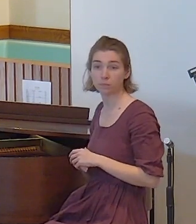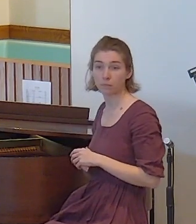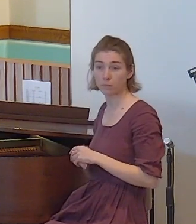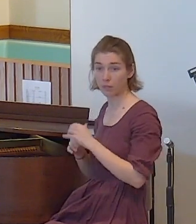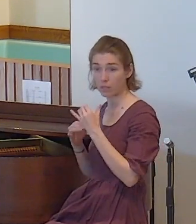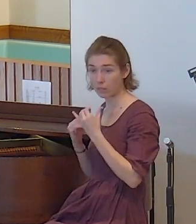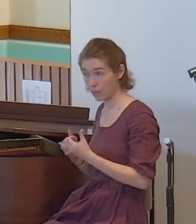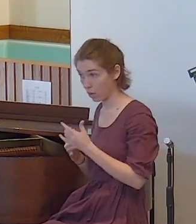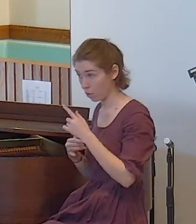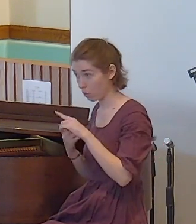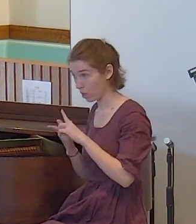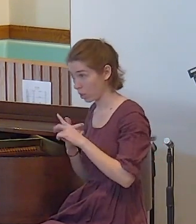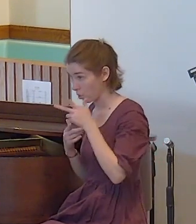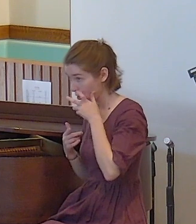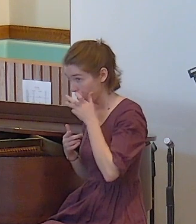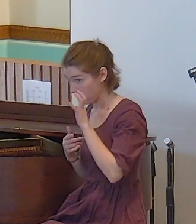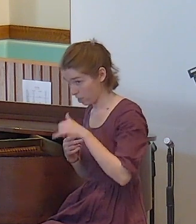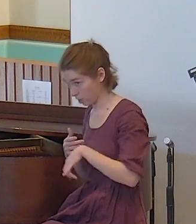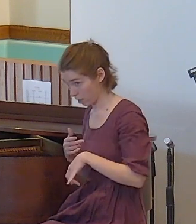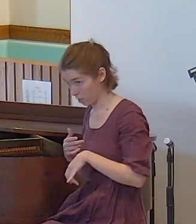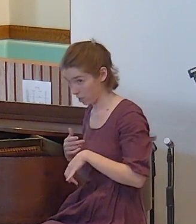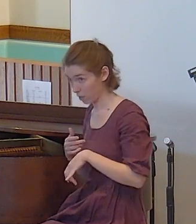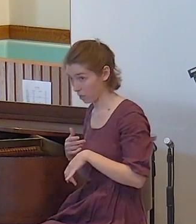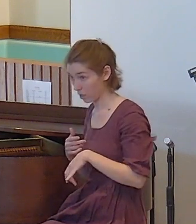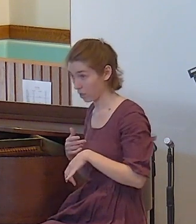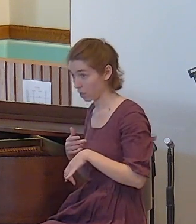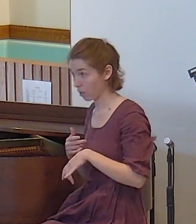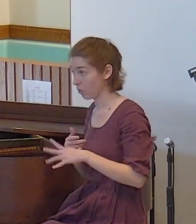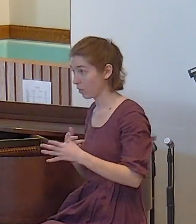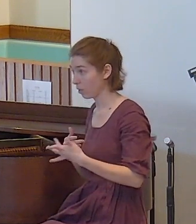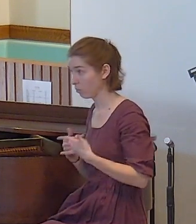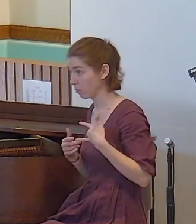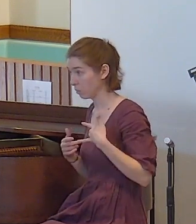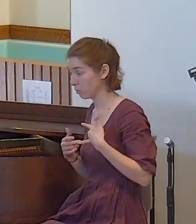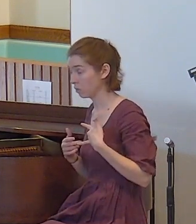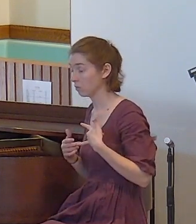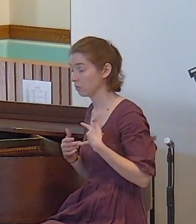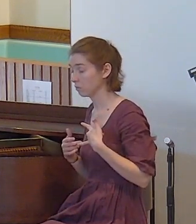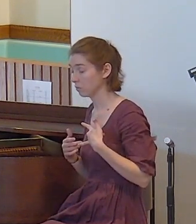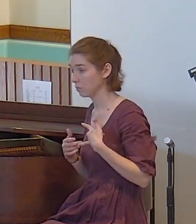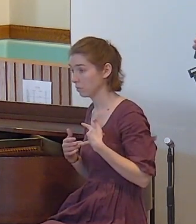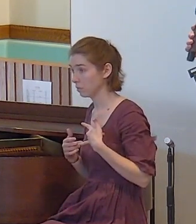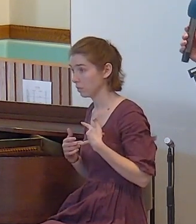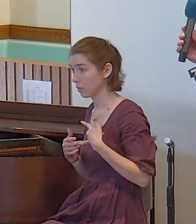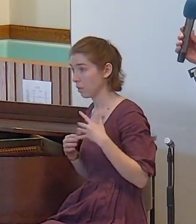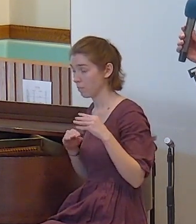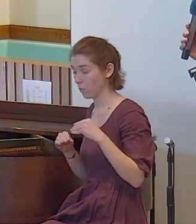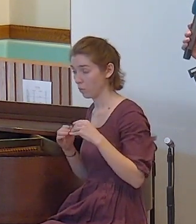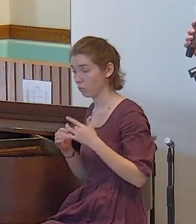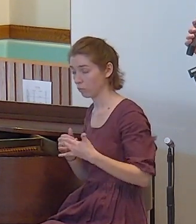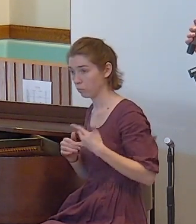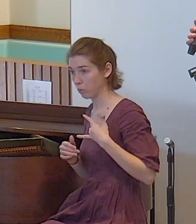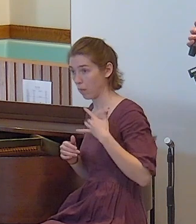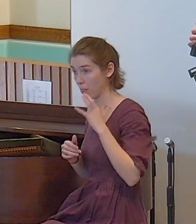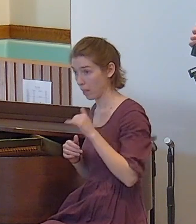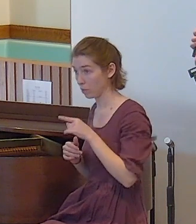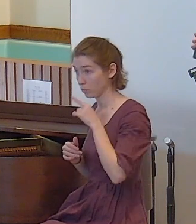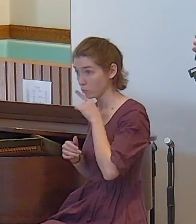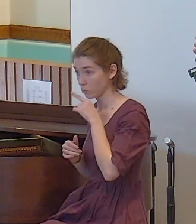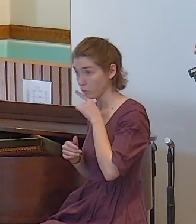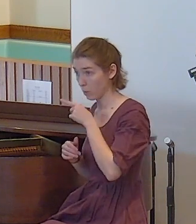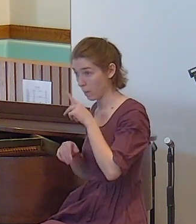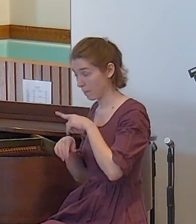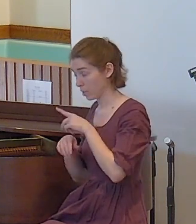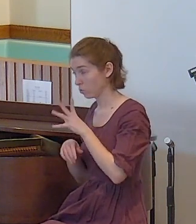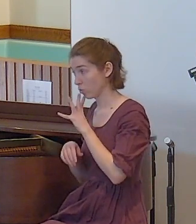Now when they heard this, they were cut to the heart. They were moved with conviction that this is true, what